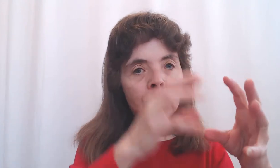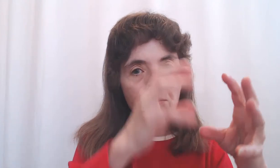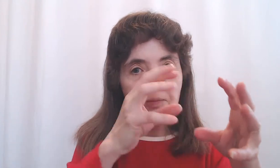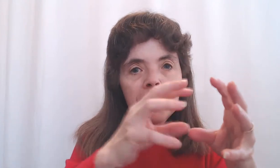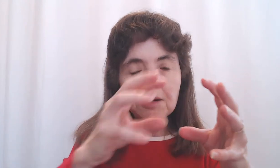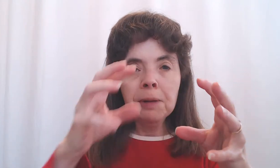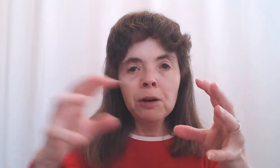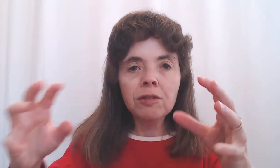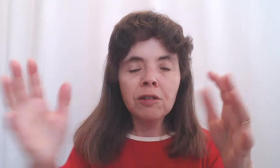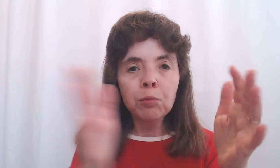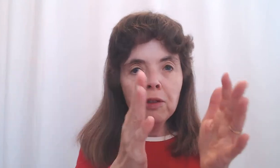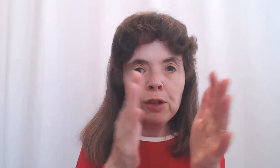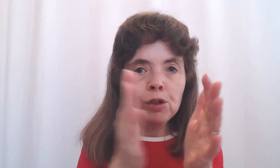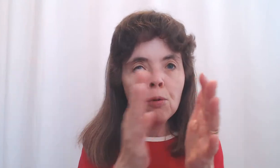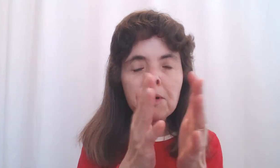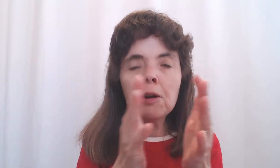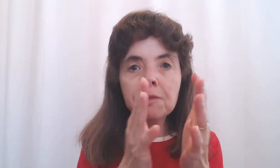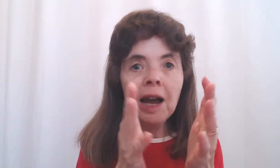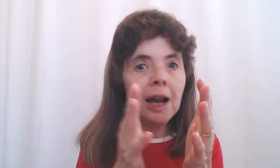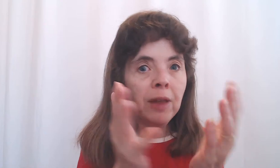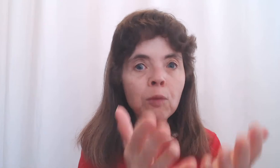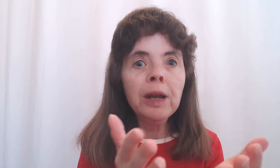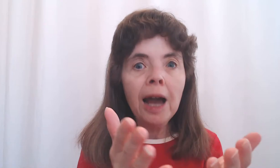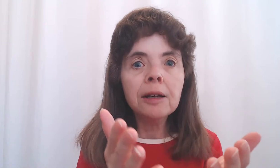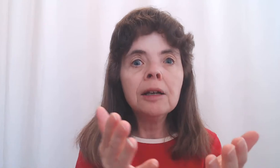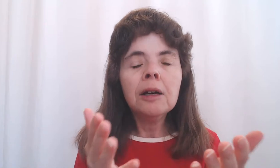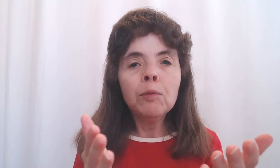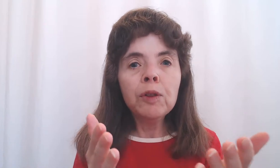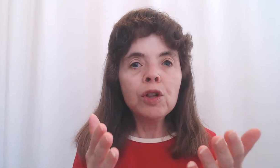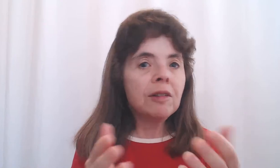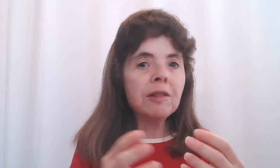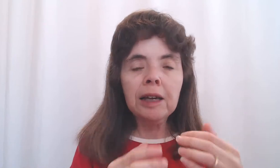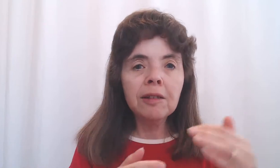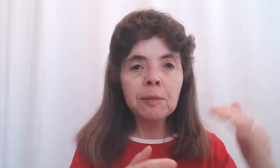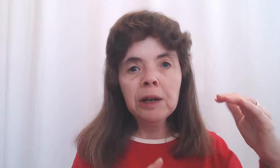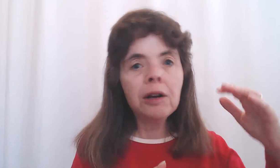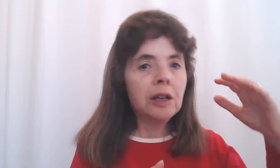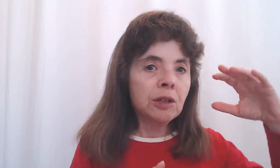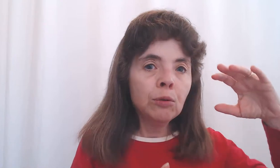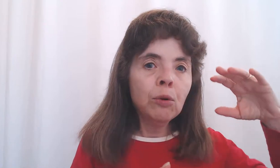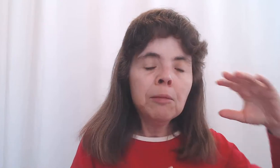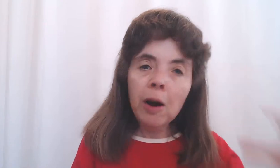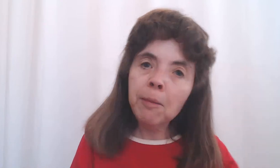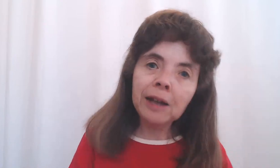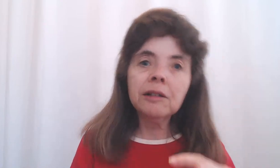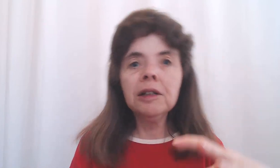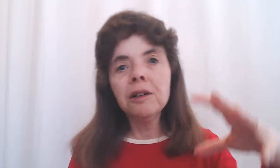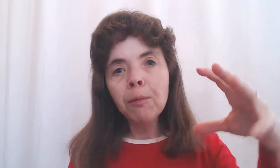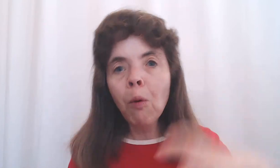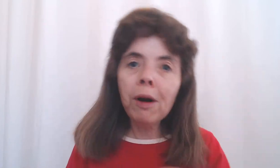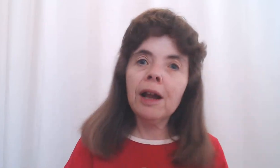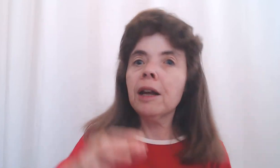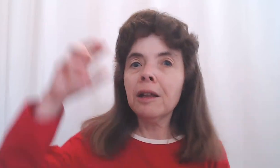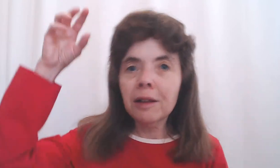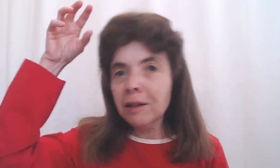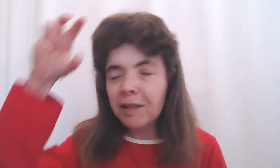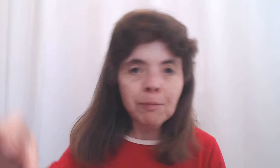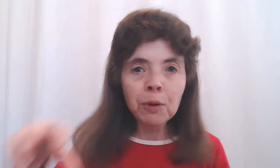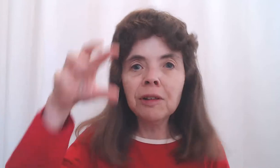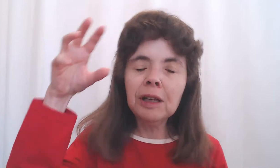you know, repeated appearances within this short period of time, like we get with Jesus, like he's appearing to Mary Magdalene in the morning and the disciples in